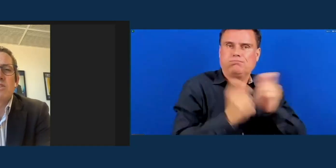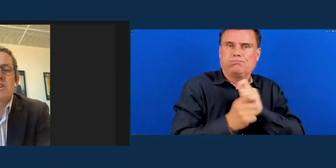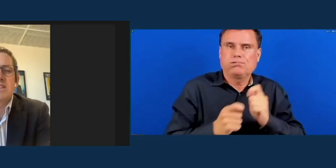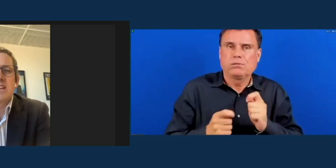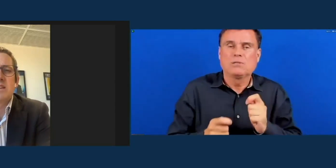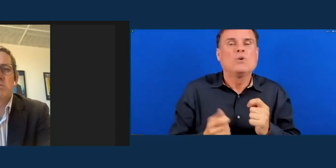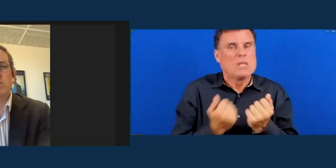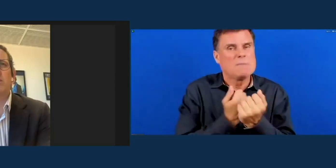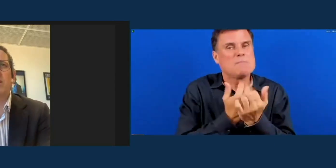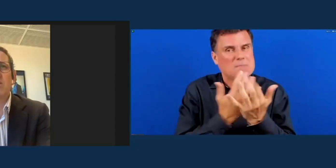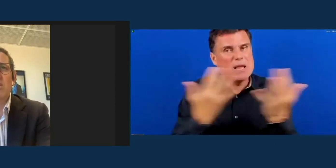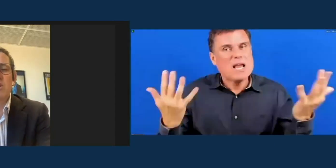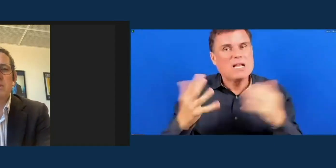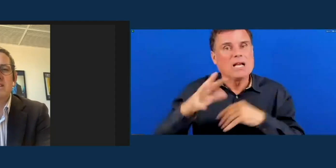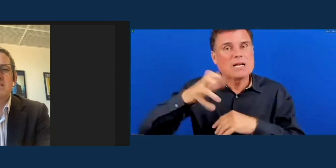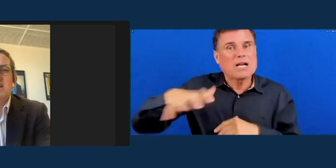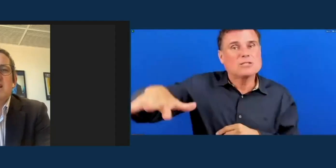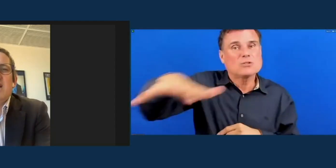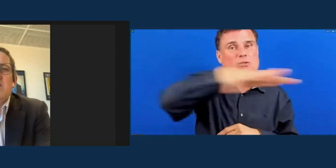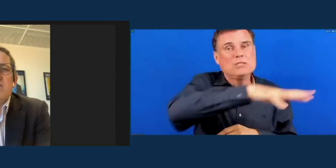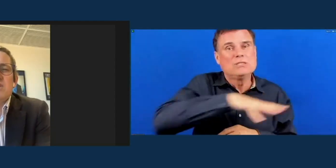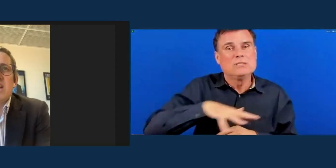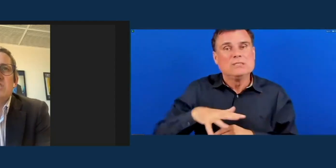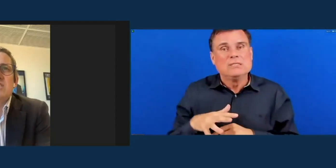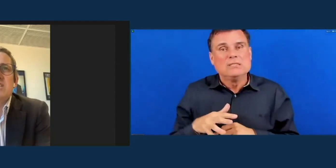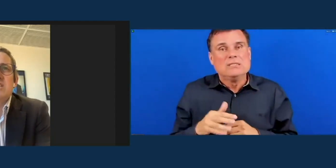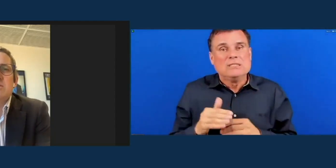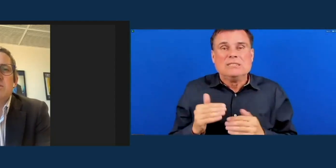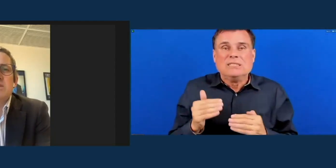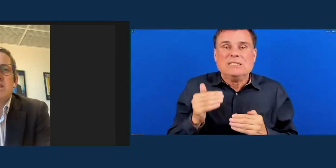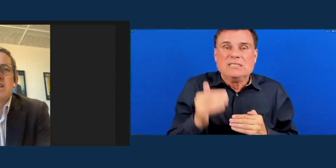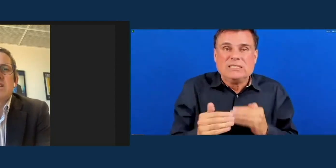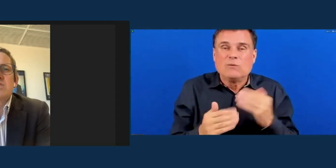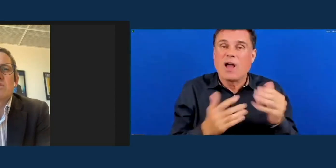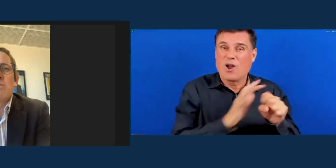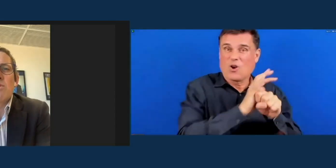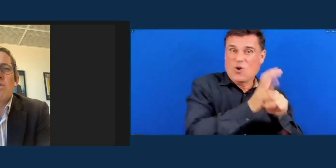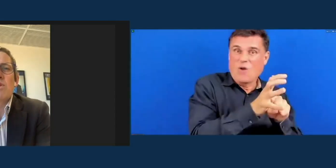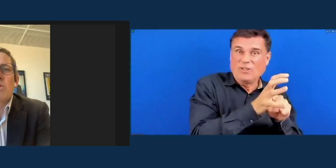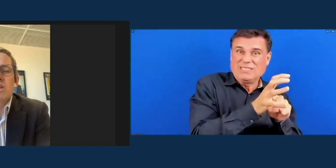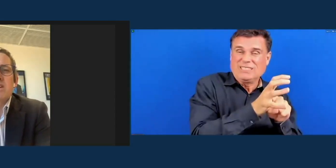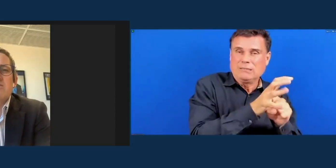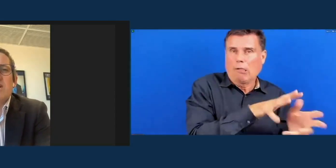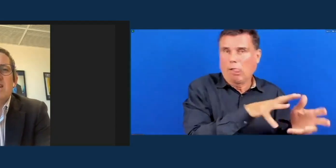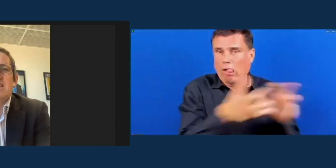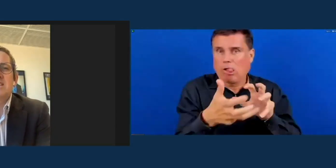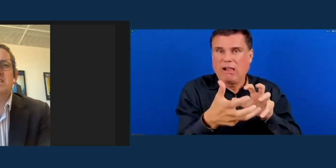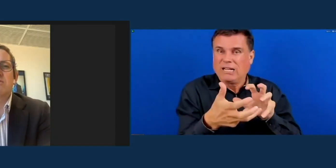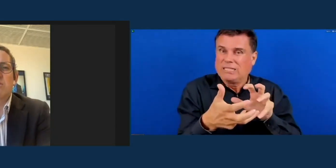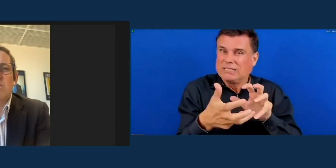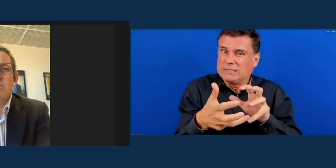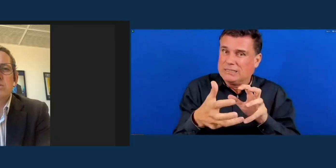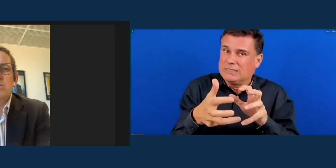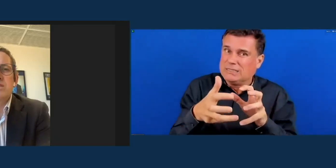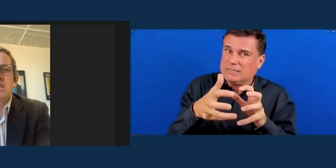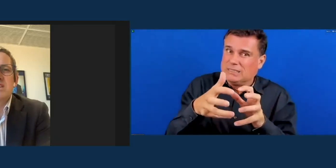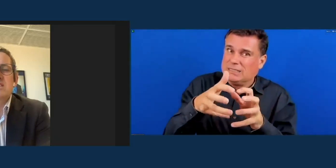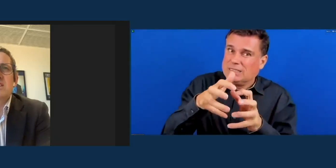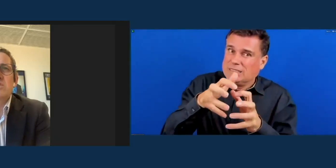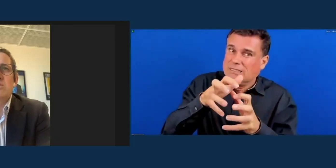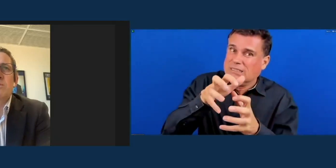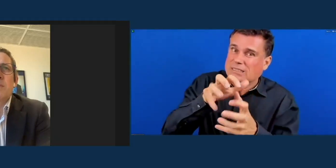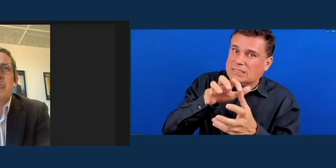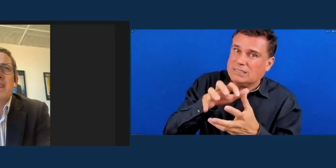of COVID-19, both on their economies and their education systems. So more quality finance from all sources